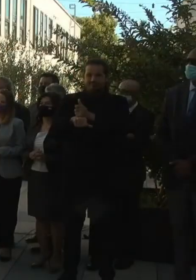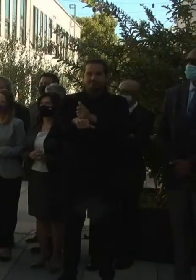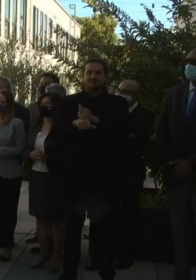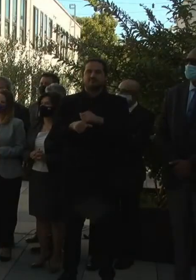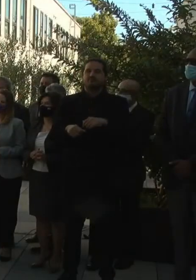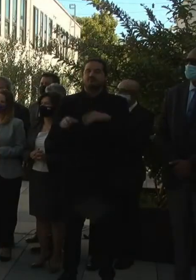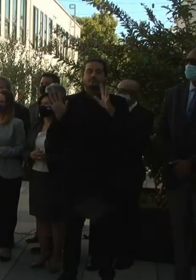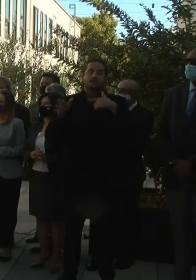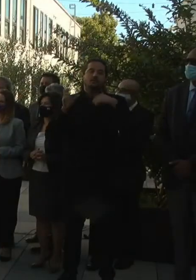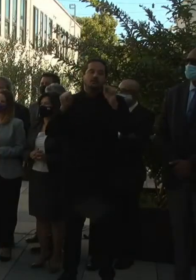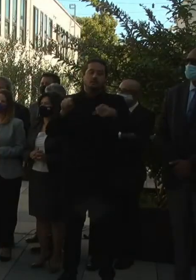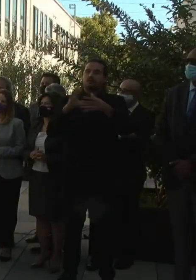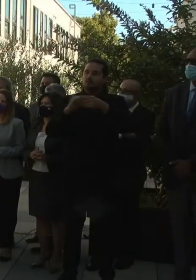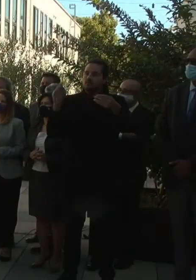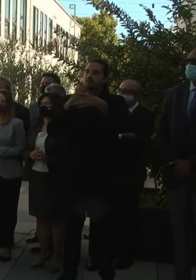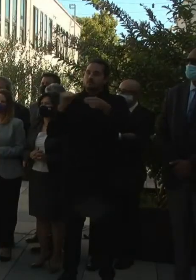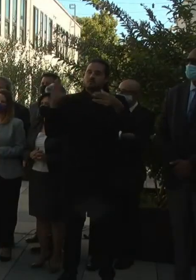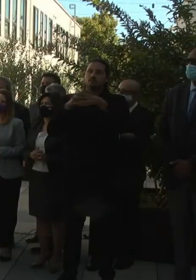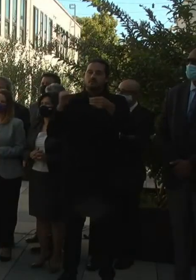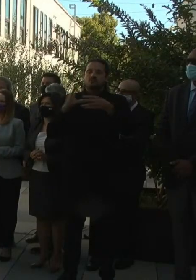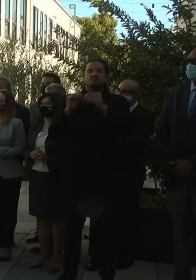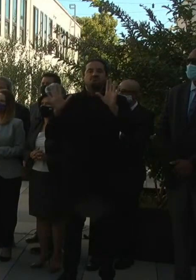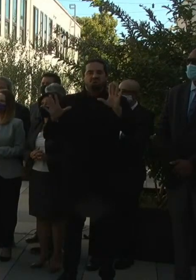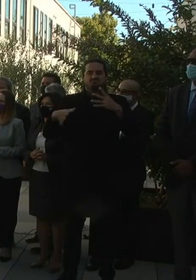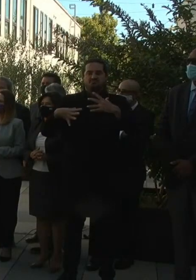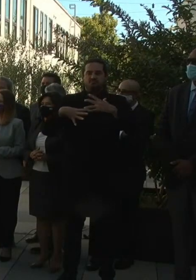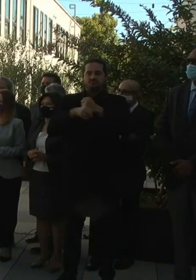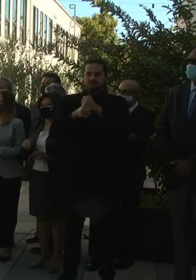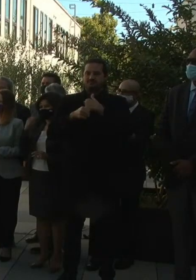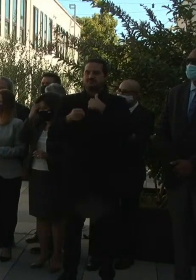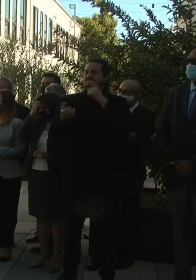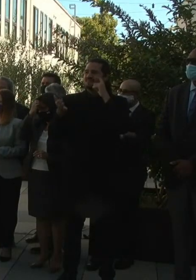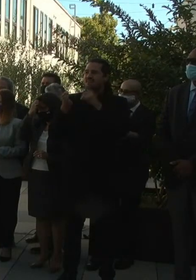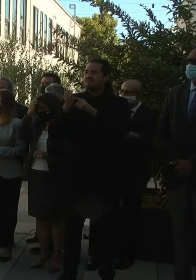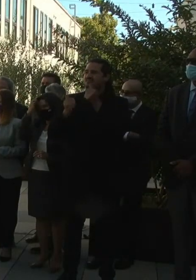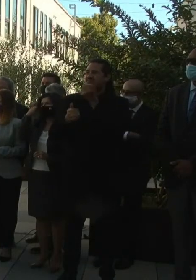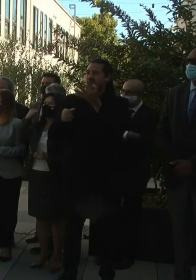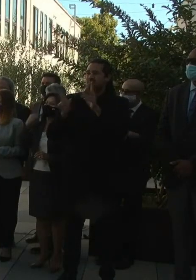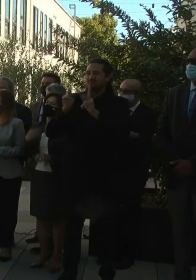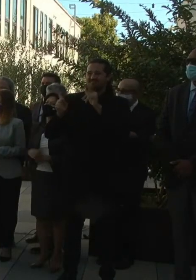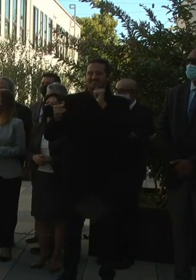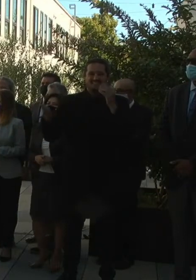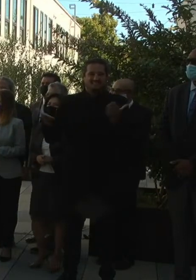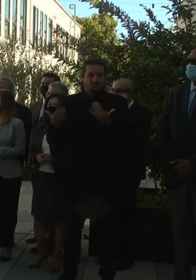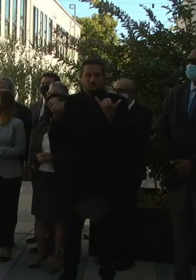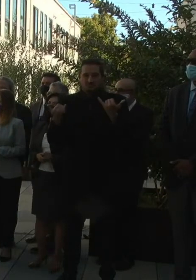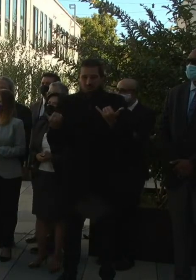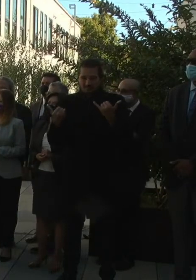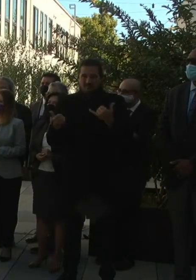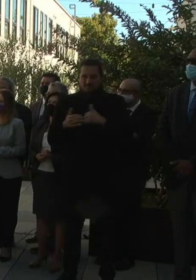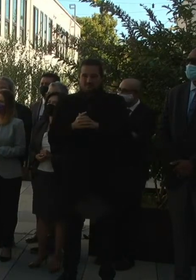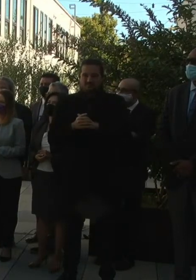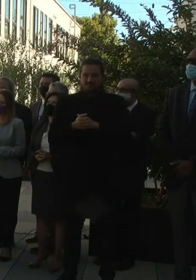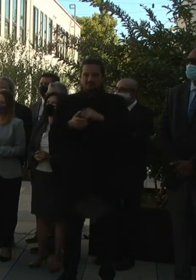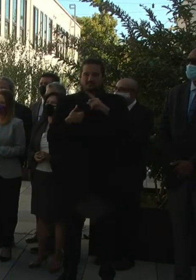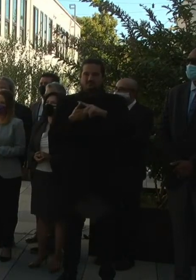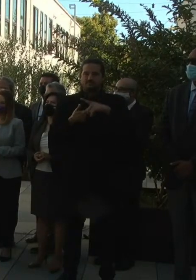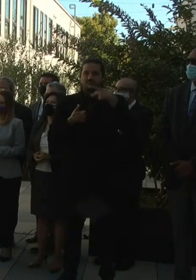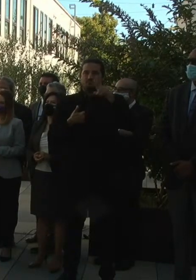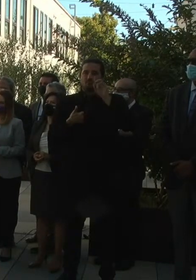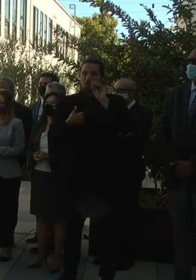I'll close by recognizing a few that are not here briefly, notably one, and that's the pro tem of the state